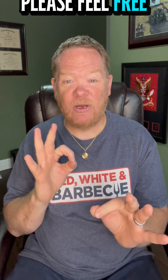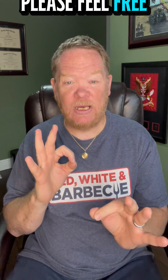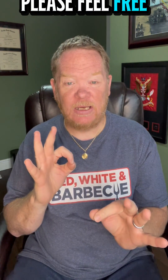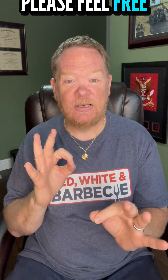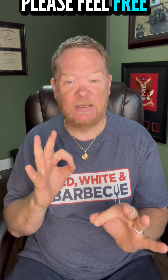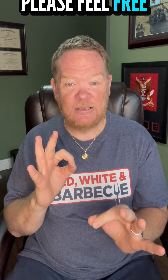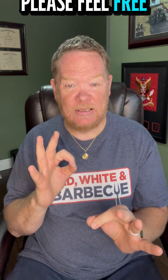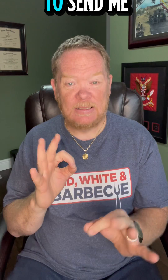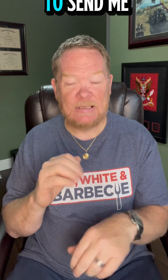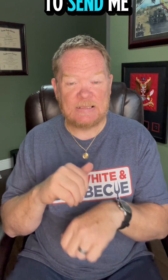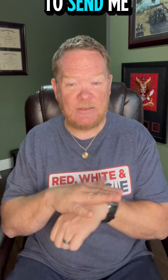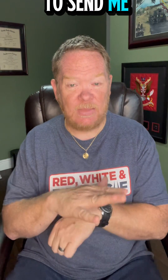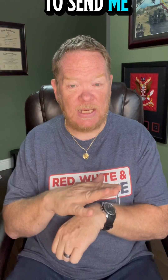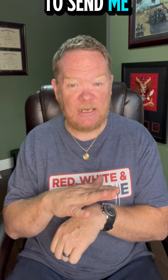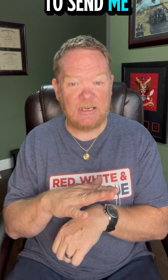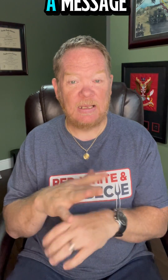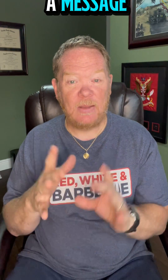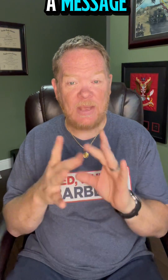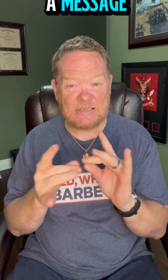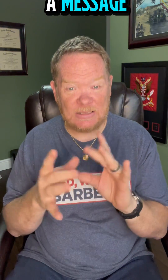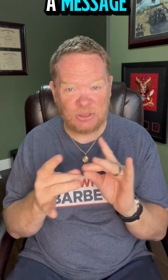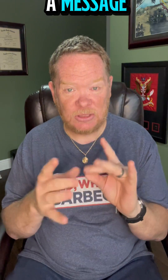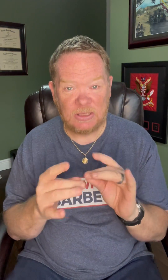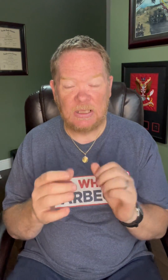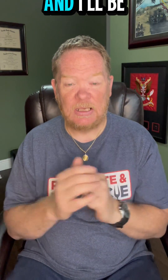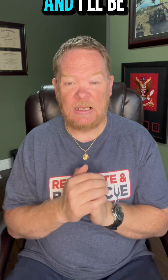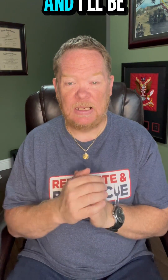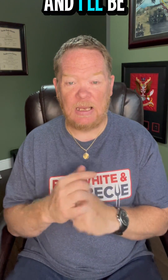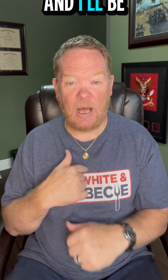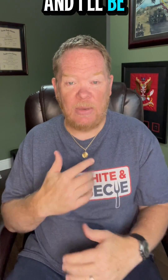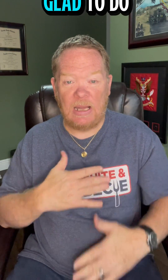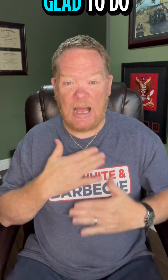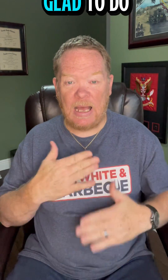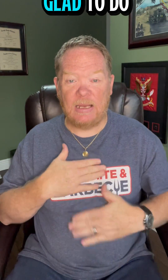free to send me a message and I'll be glad to